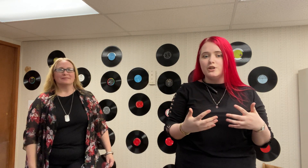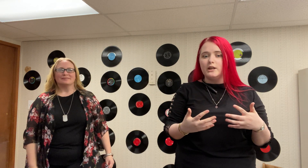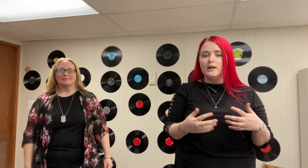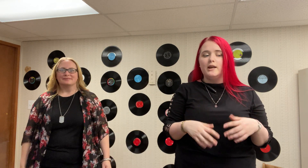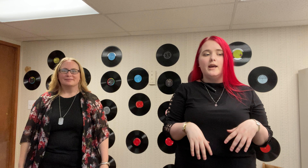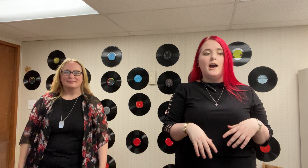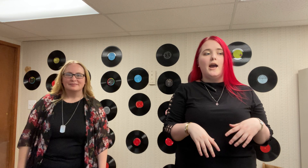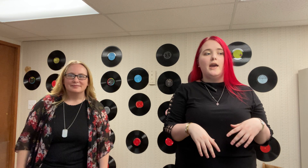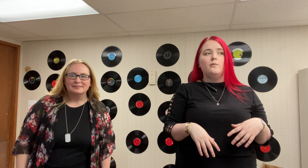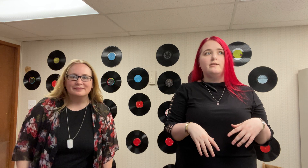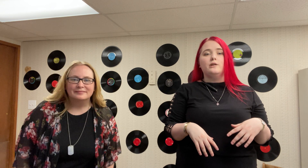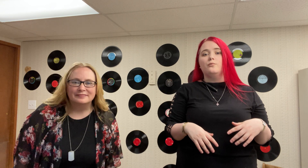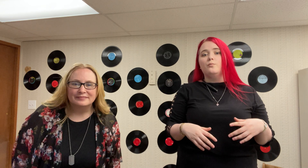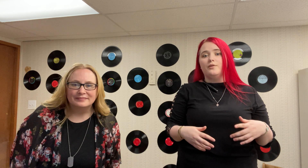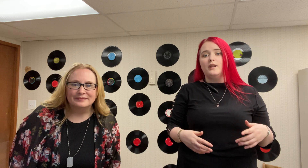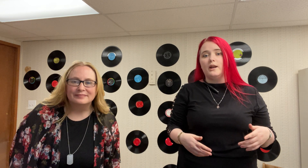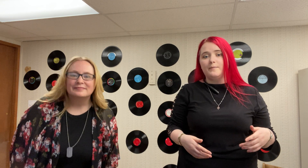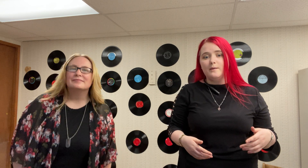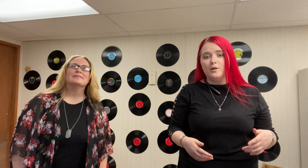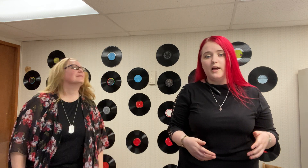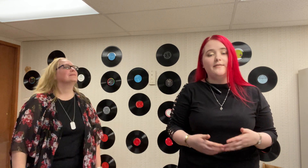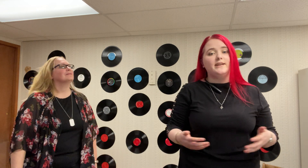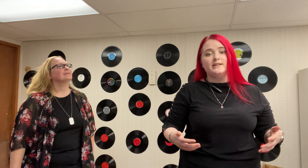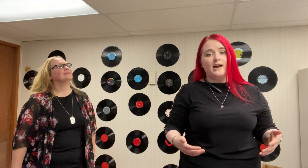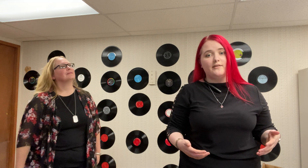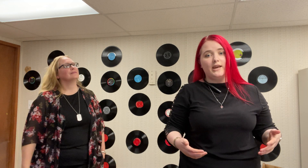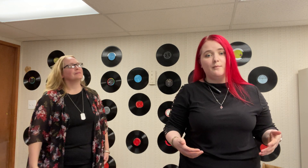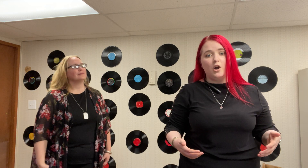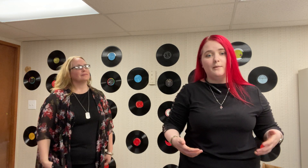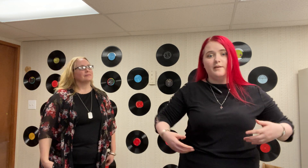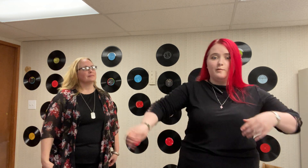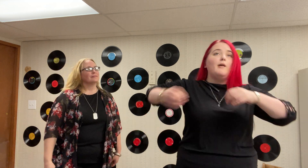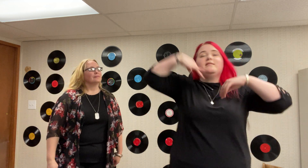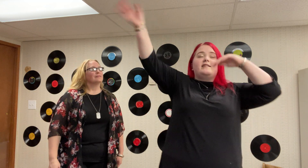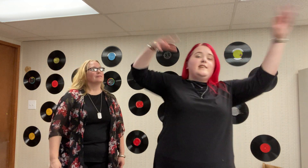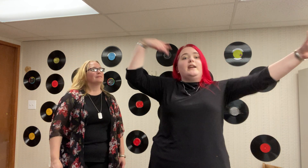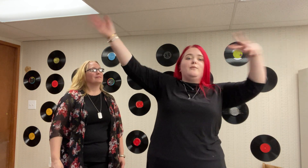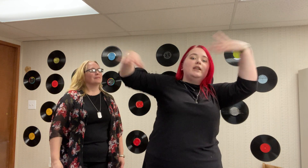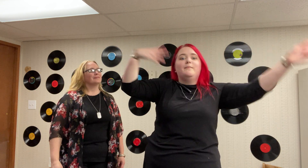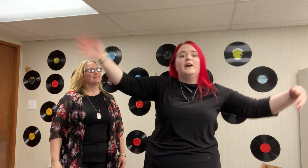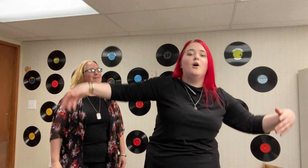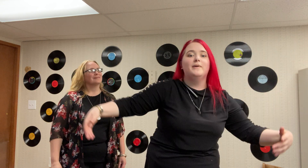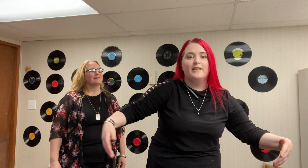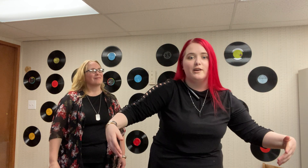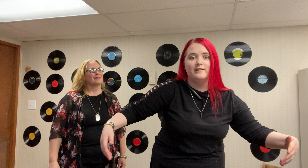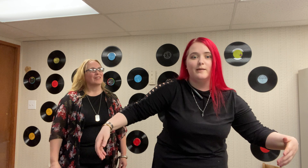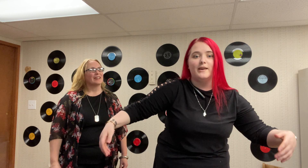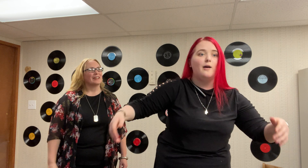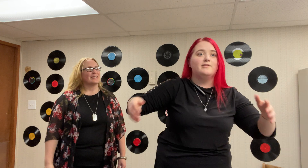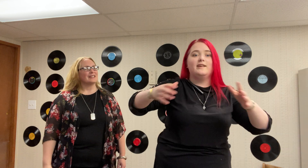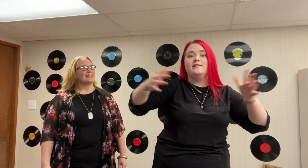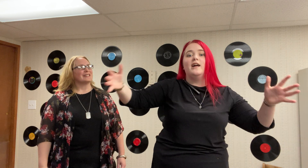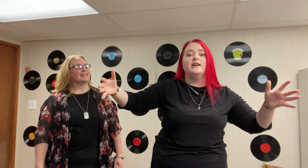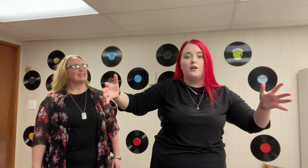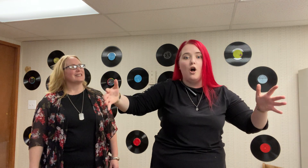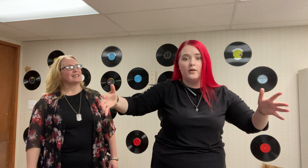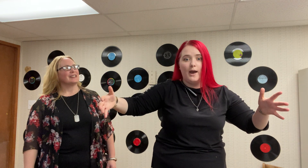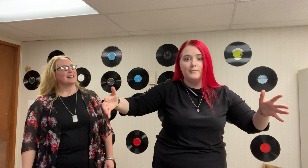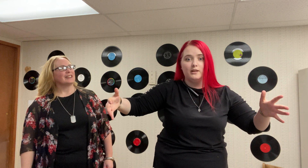graduation, it was in a room with a lot of people and they didn't have a camera on me. So I was like signing really big, hoping they could see me. I was like signing in all capital